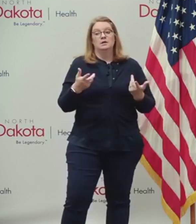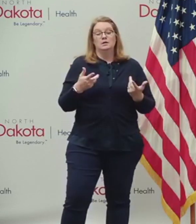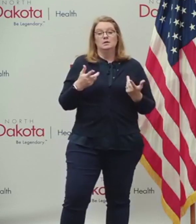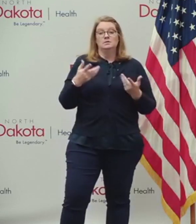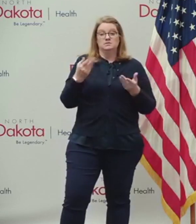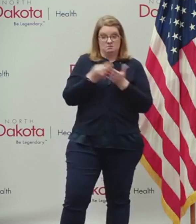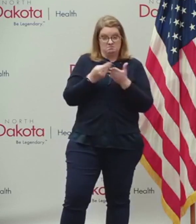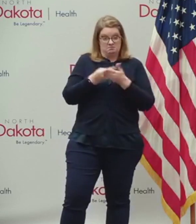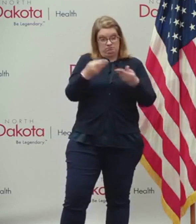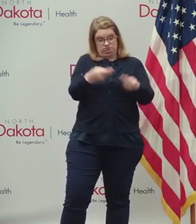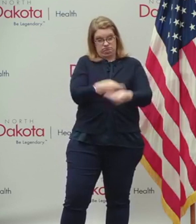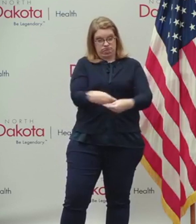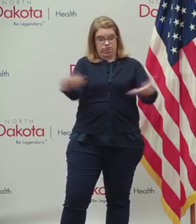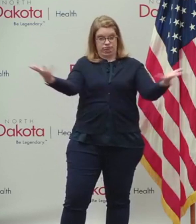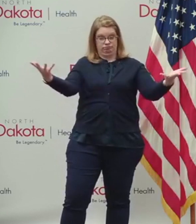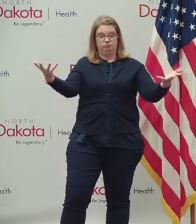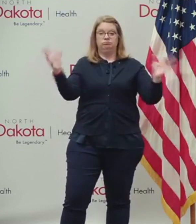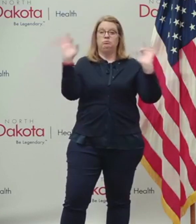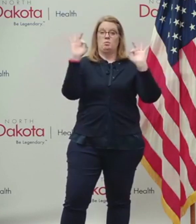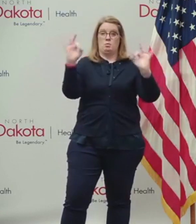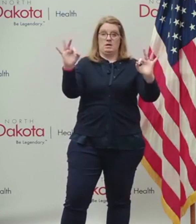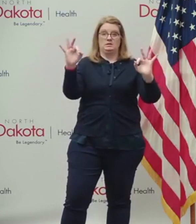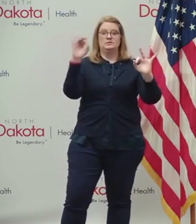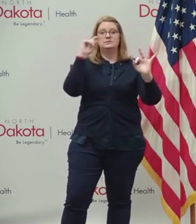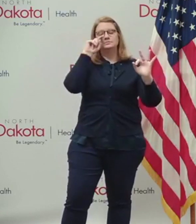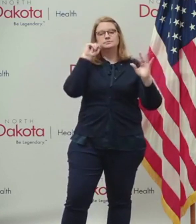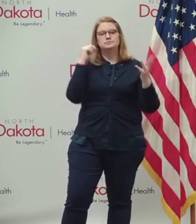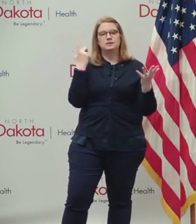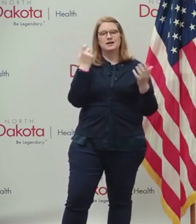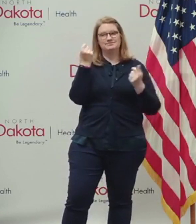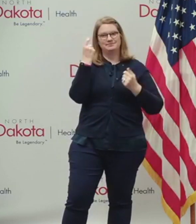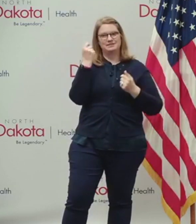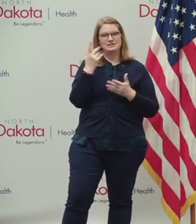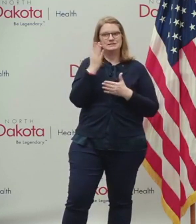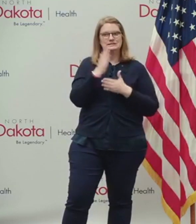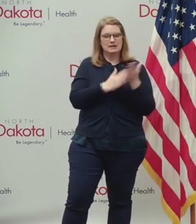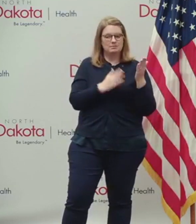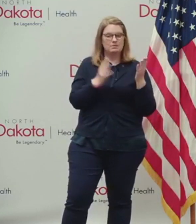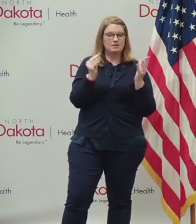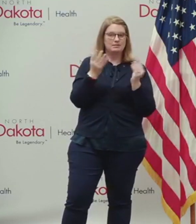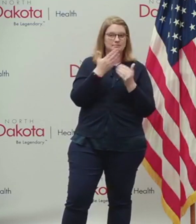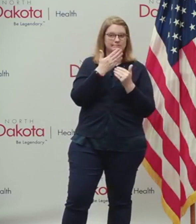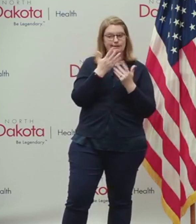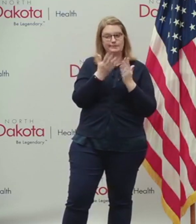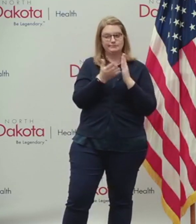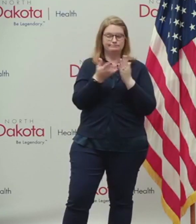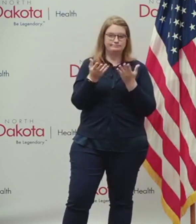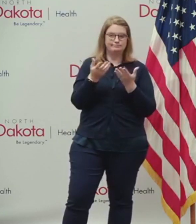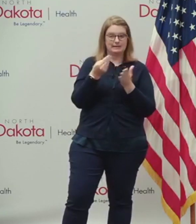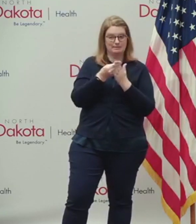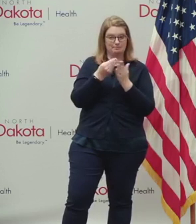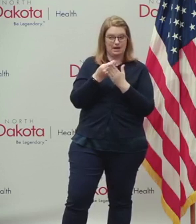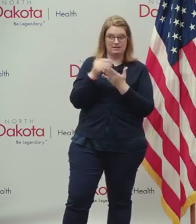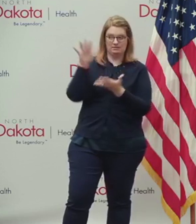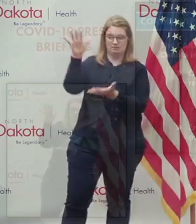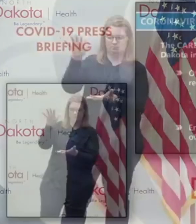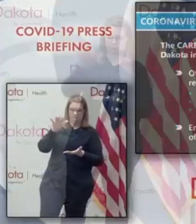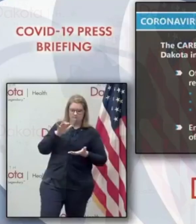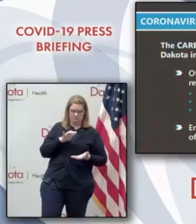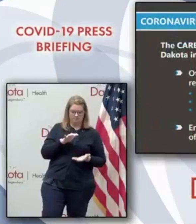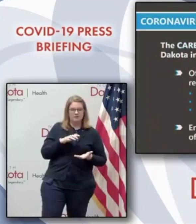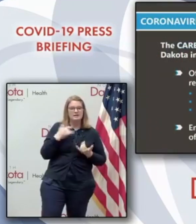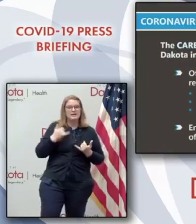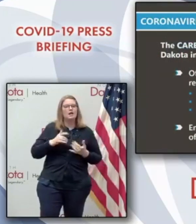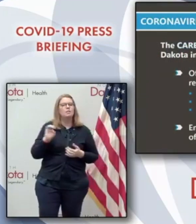money out early, which was great, but some of it we've been able to be more efficient, and so when we have money that's come back today, the Emergency Commission